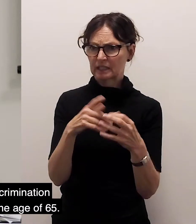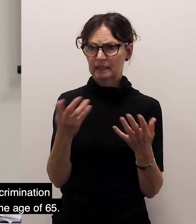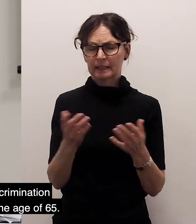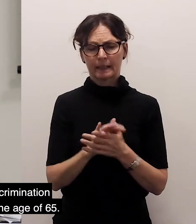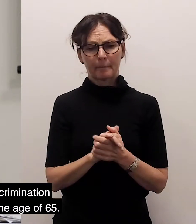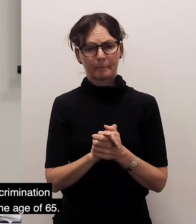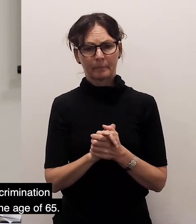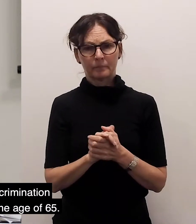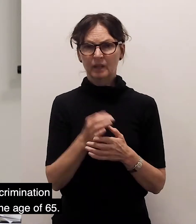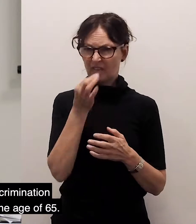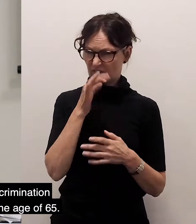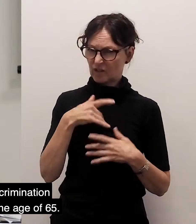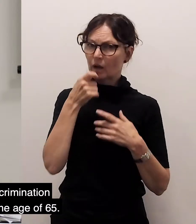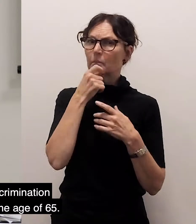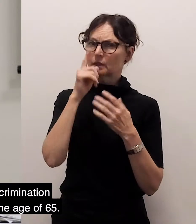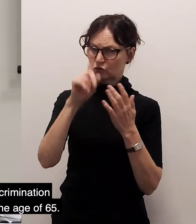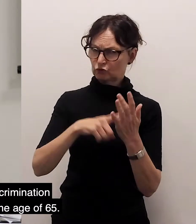though. It's almost